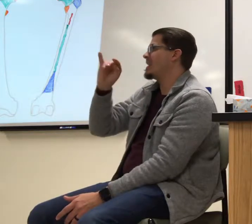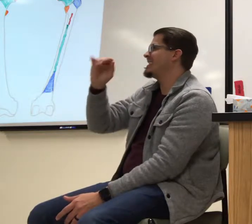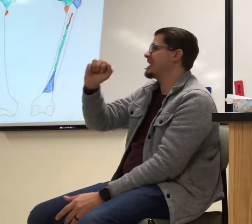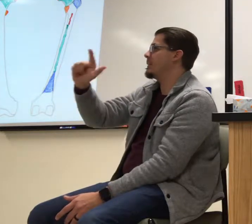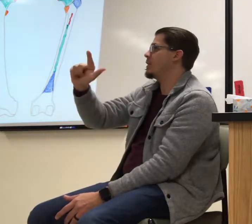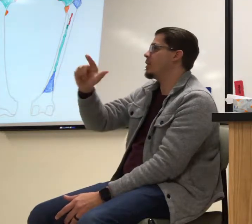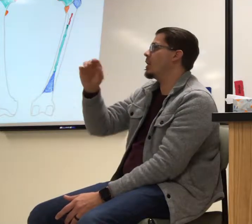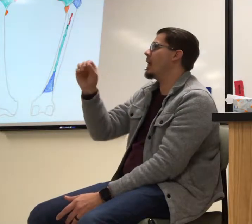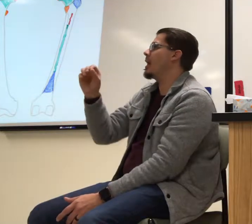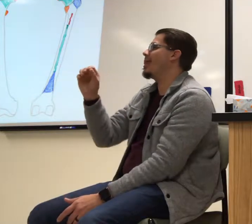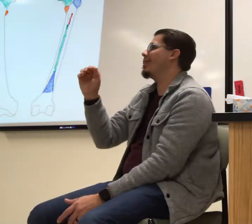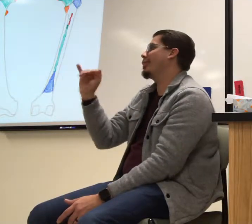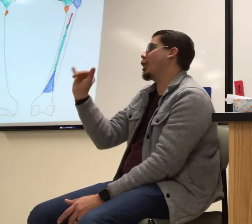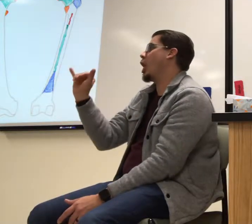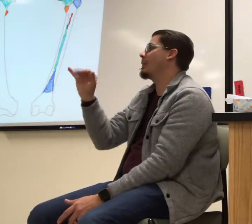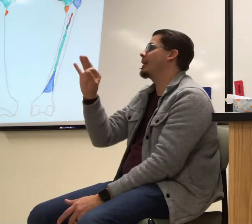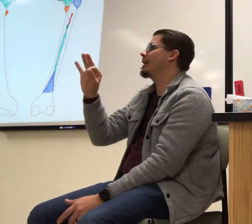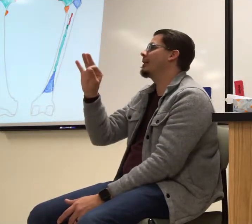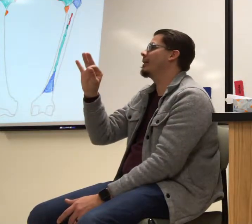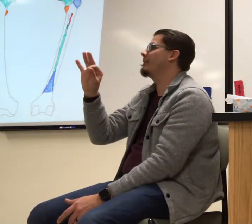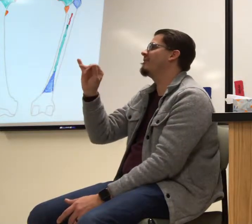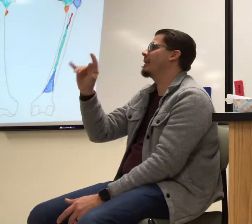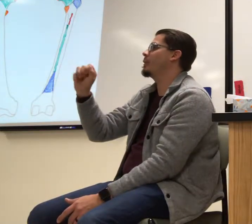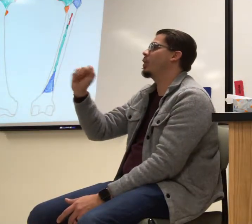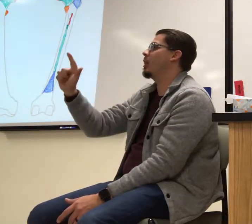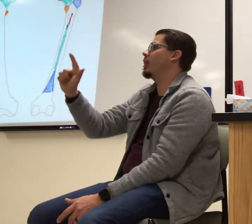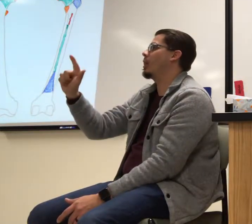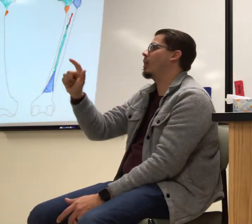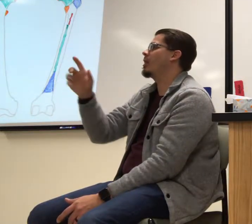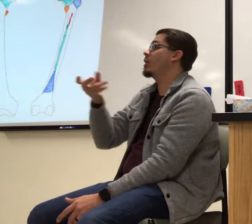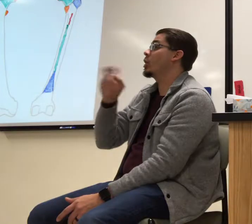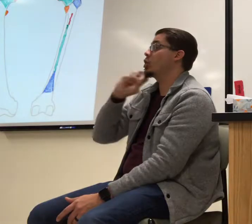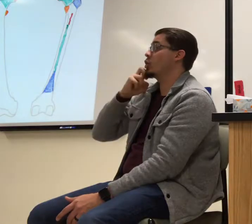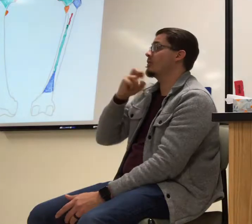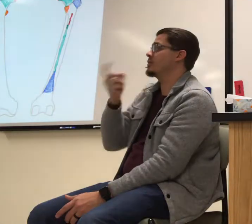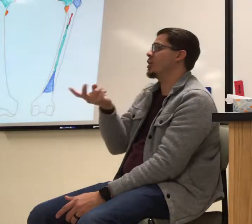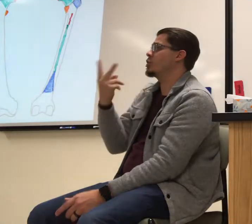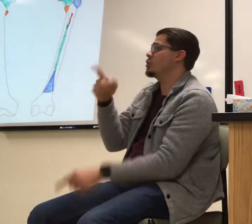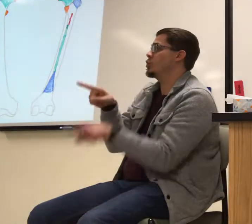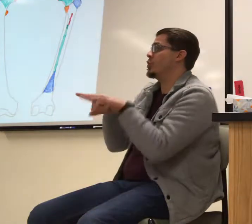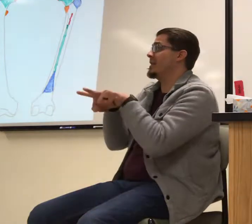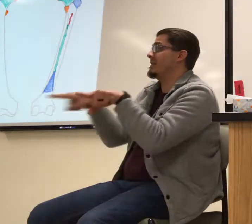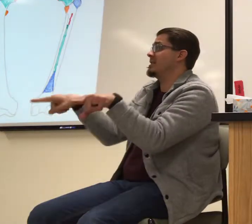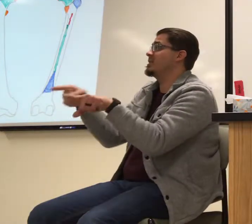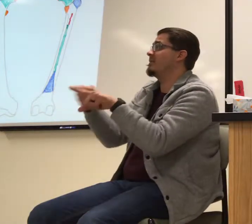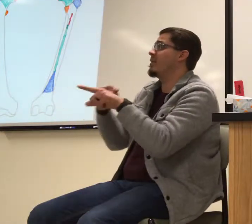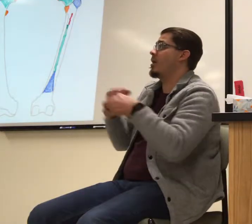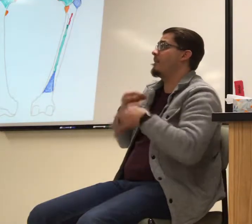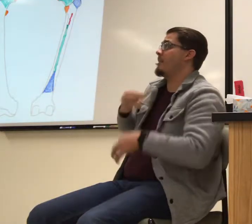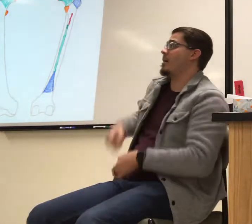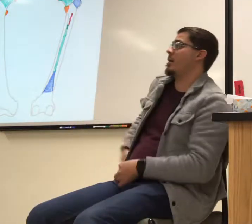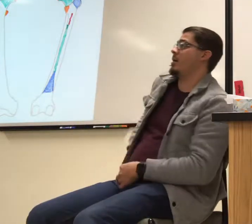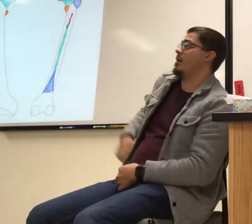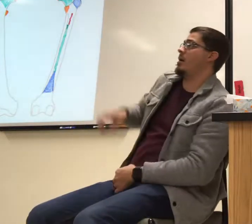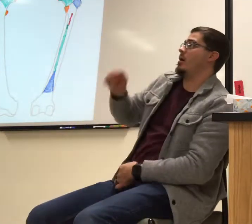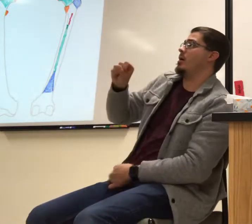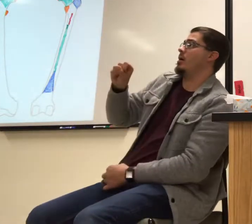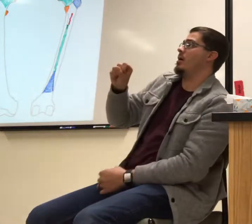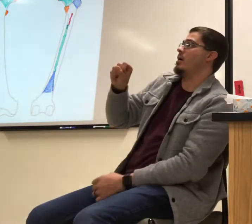the common fibula. Those nerves are two divisions of sciatic. Well,